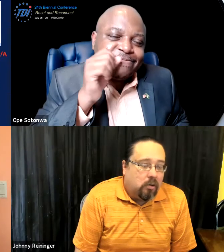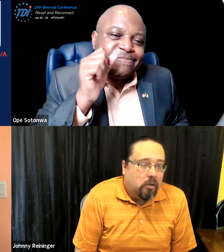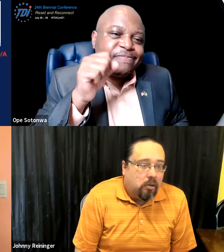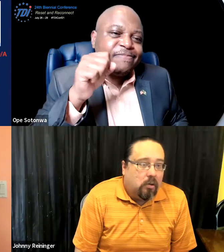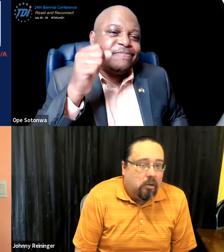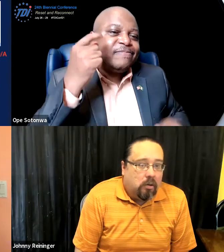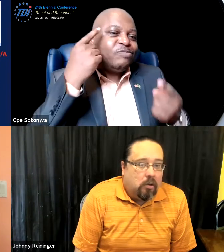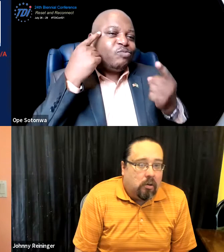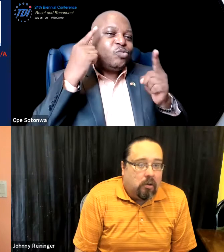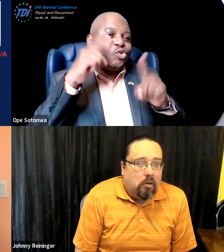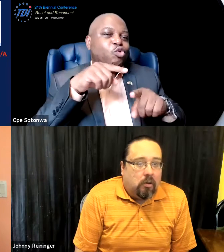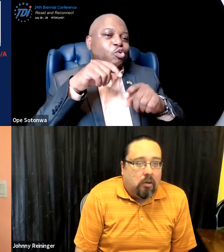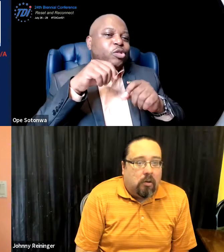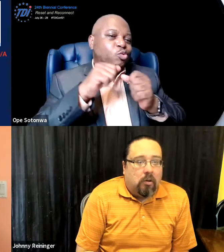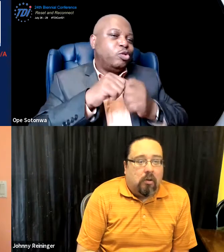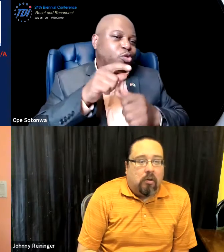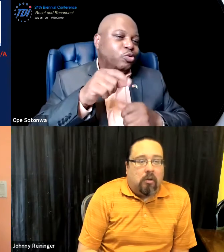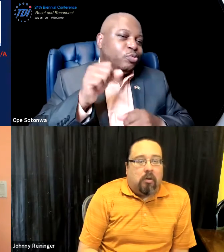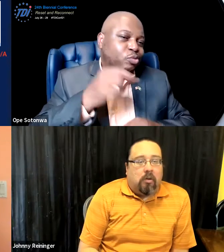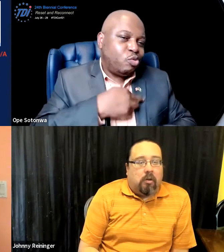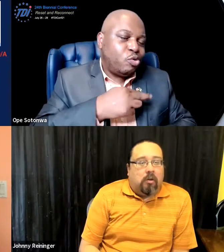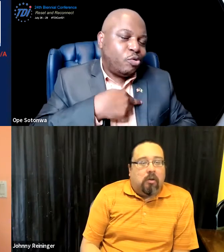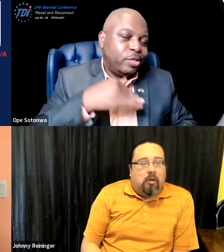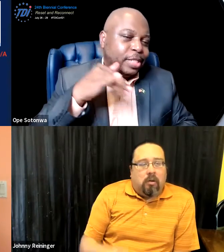we're all included.